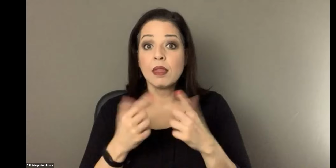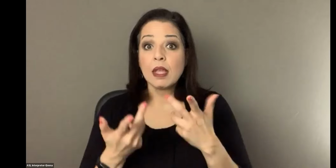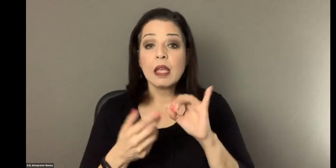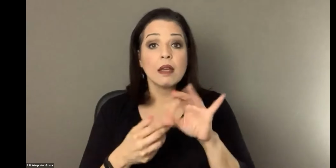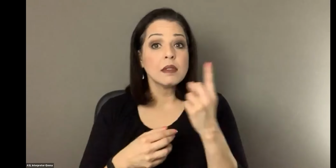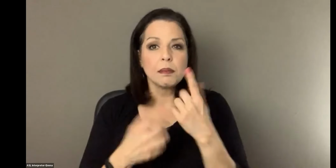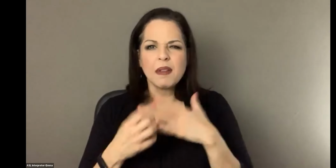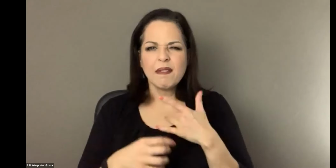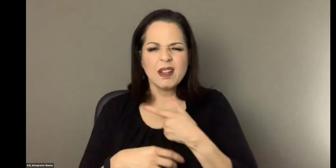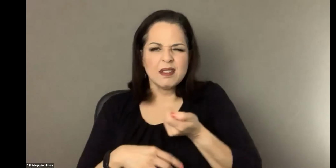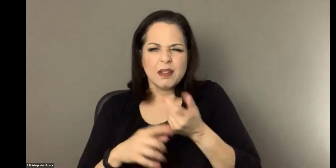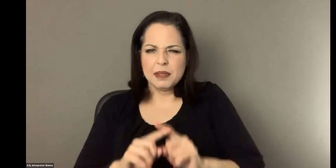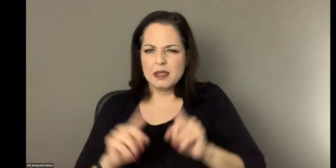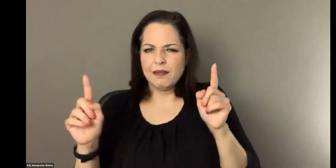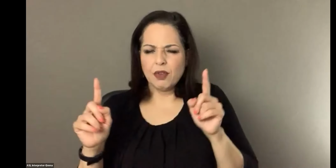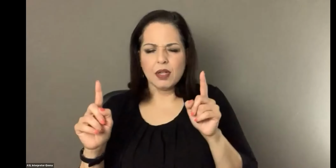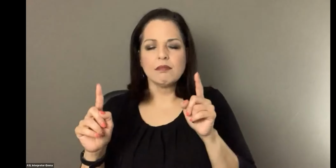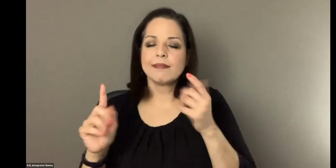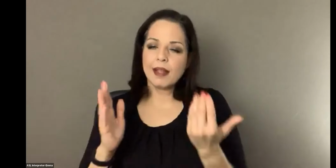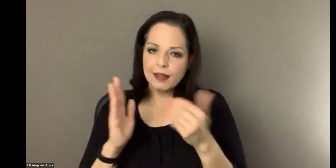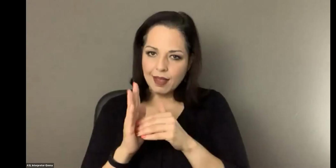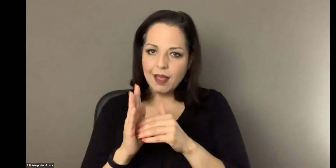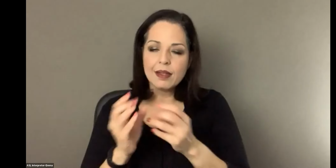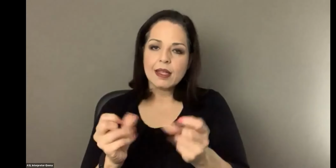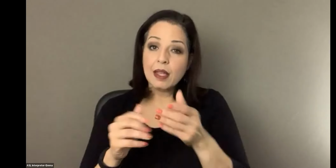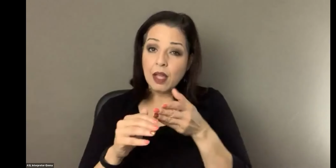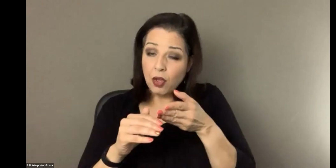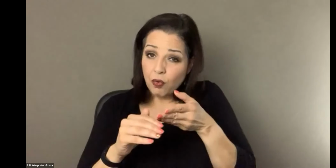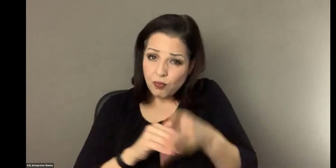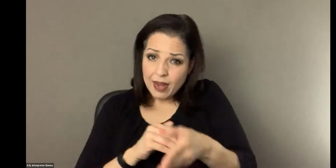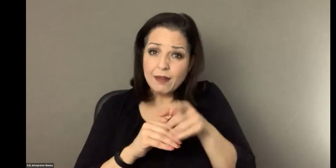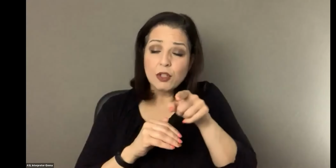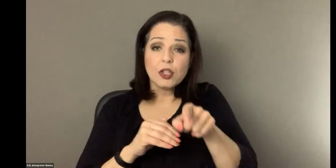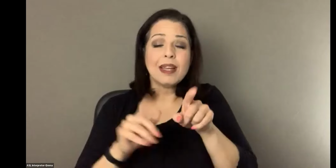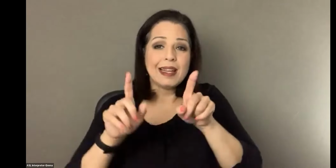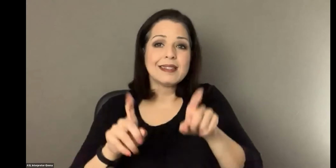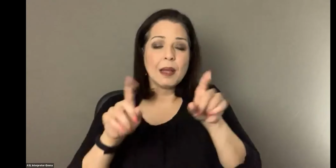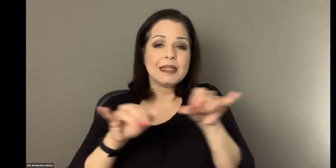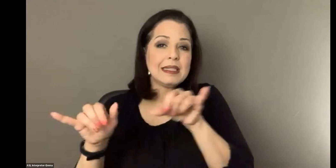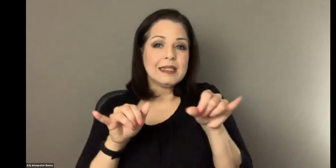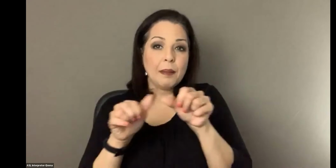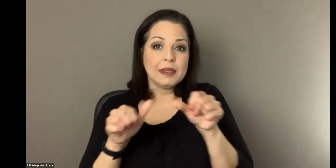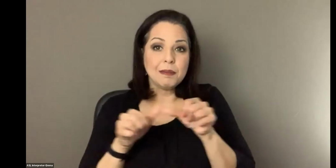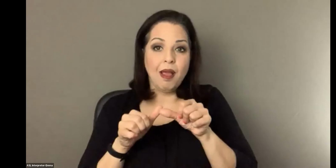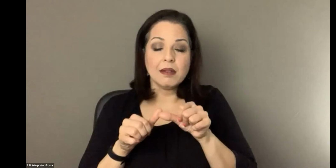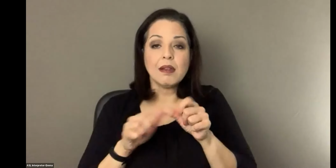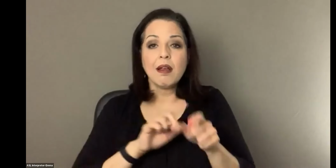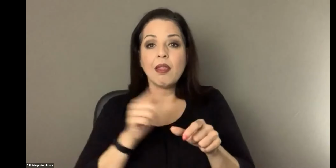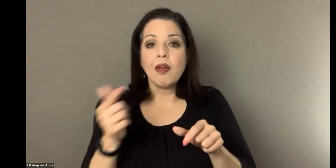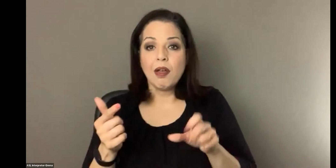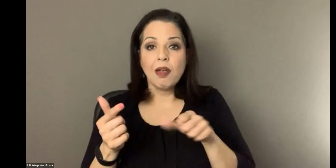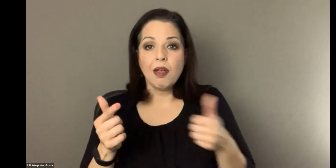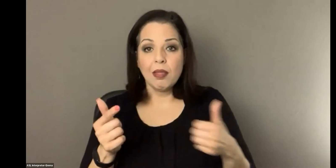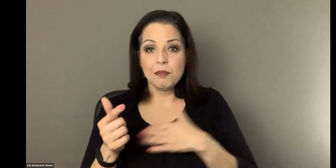something feels different, again, immediately examine that same spot in the other breast.